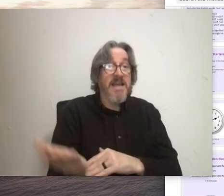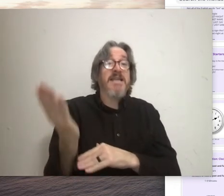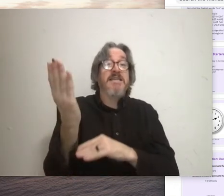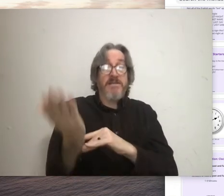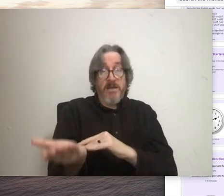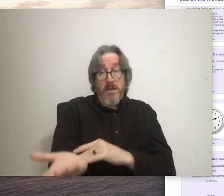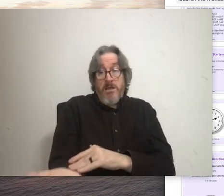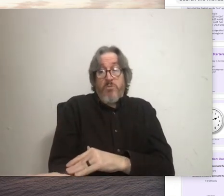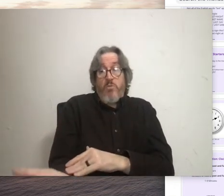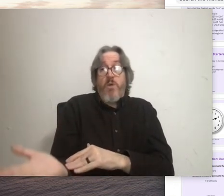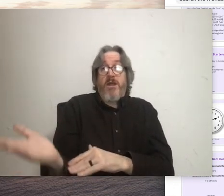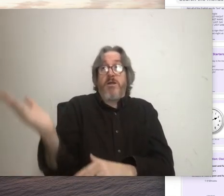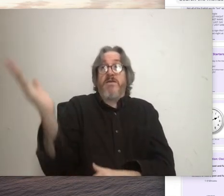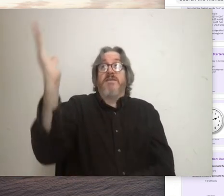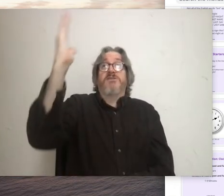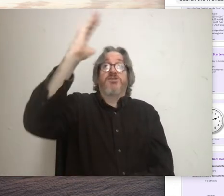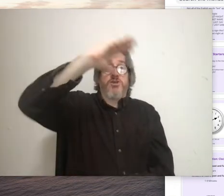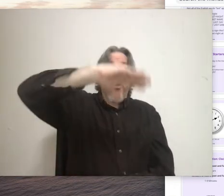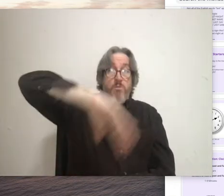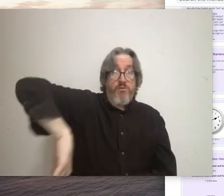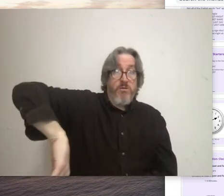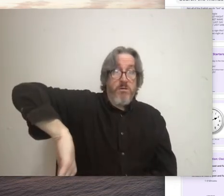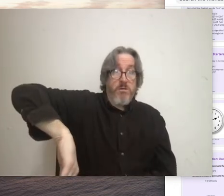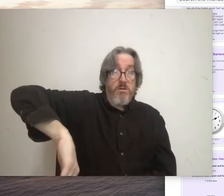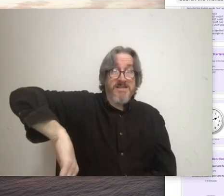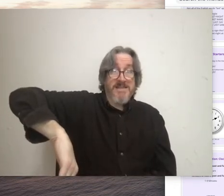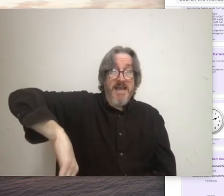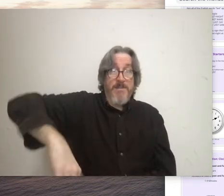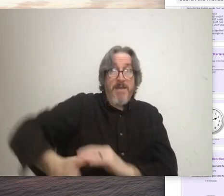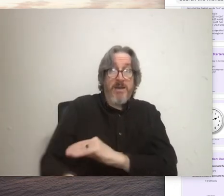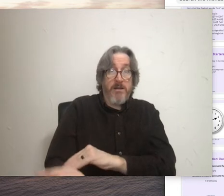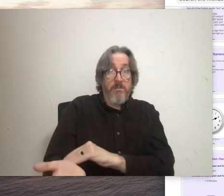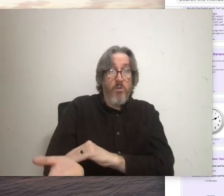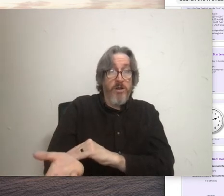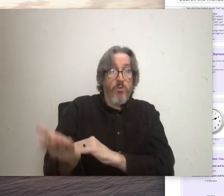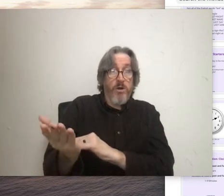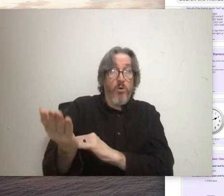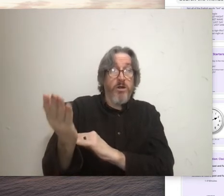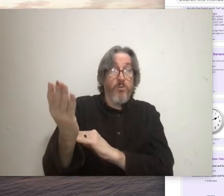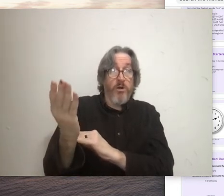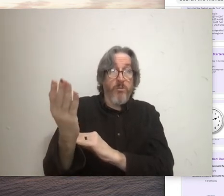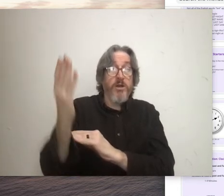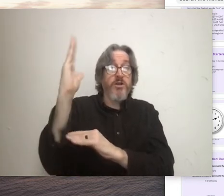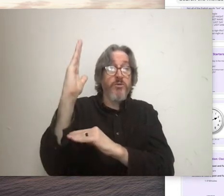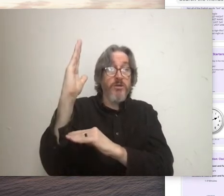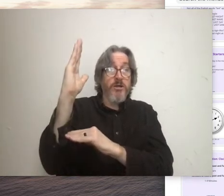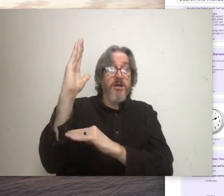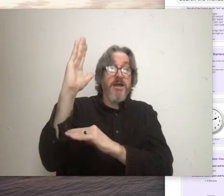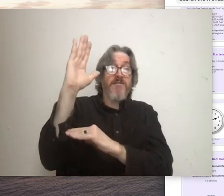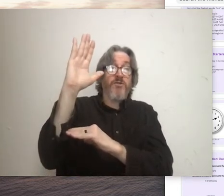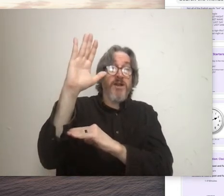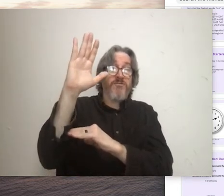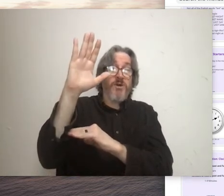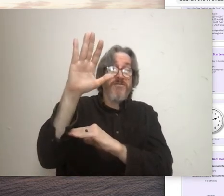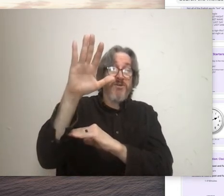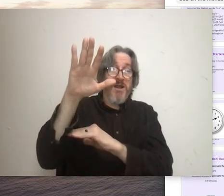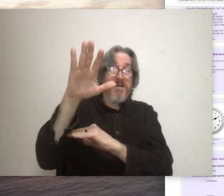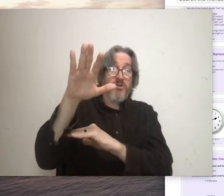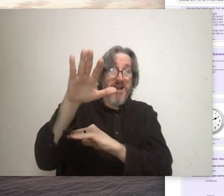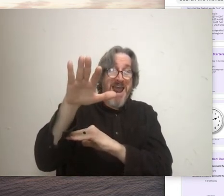just think that idea that where in this scope is the time happening? Morning, morning, morning, morning, morning, noon. Afternoon,